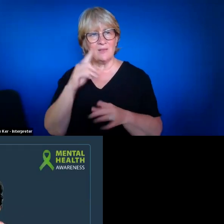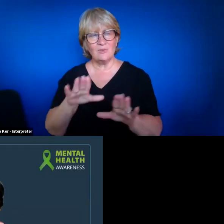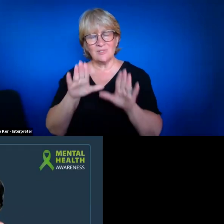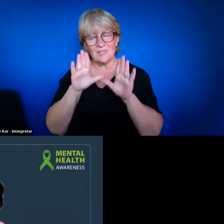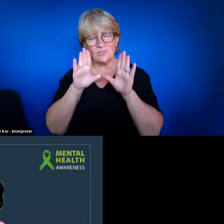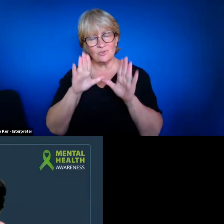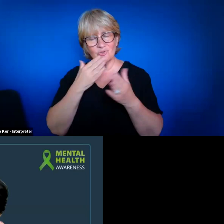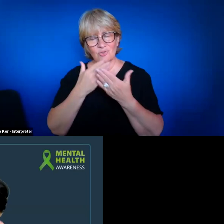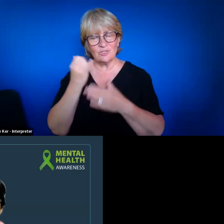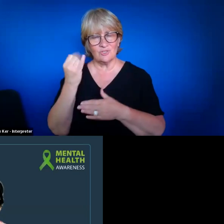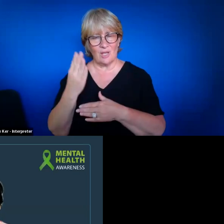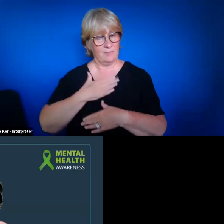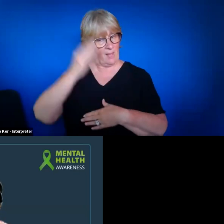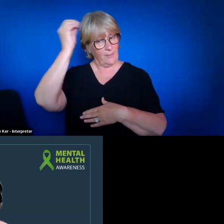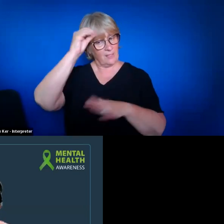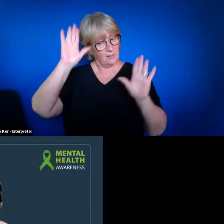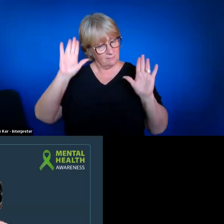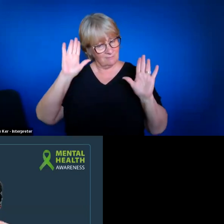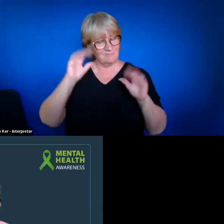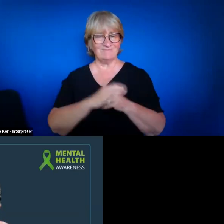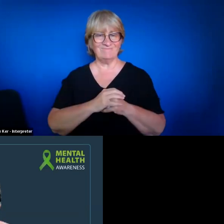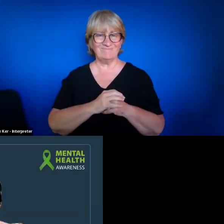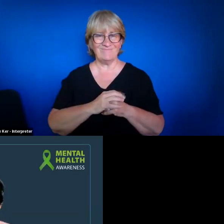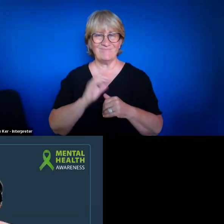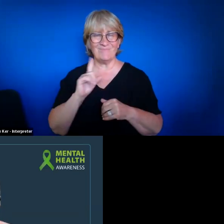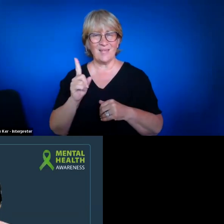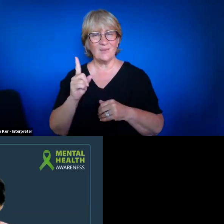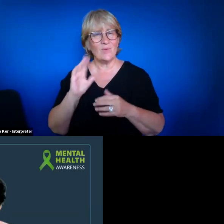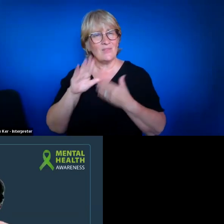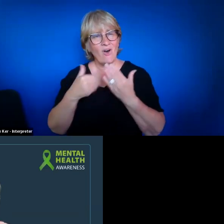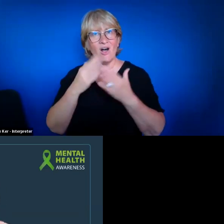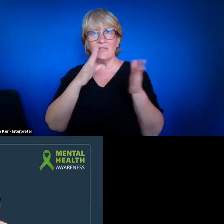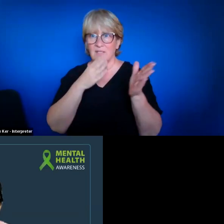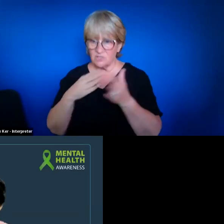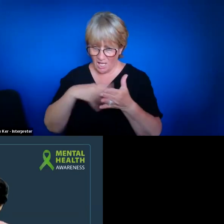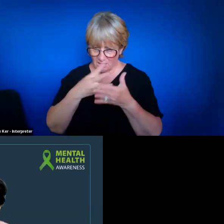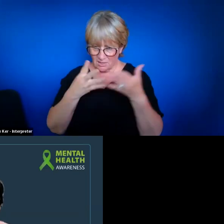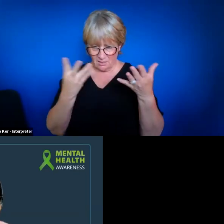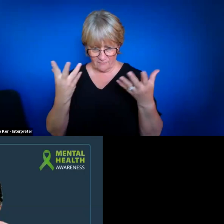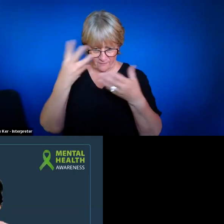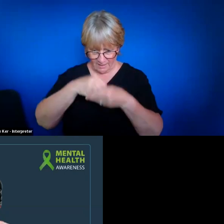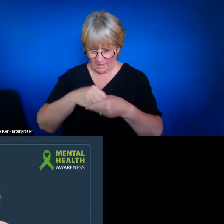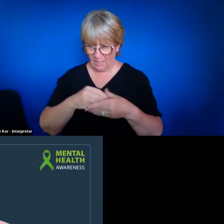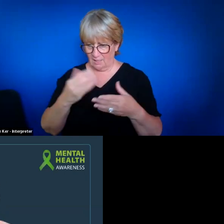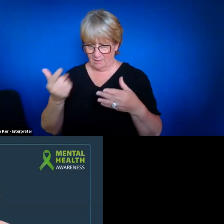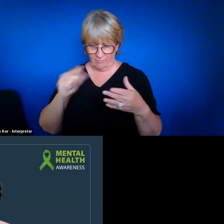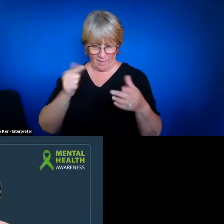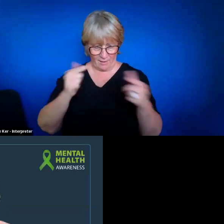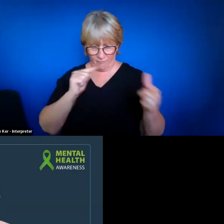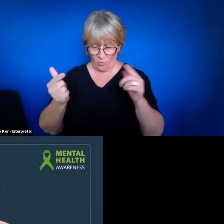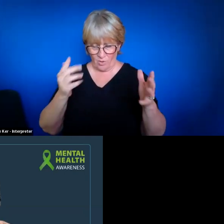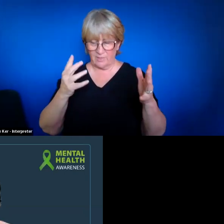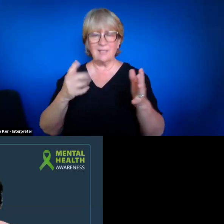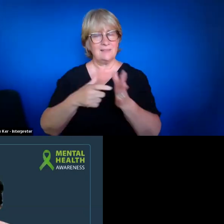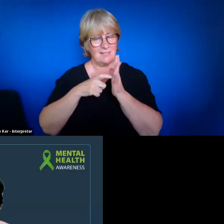good job. This is my opinion, but you know, with all the agenda and fitting in and reflecting back to people, that takes a